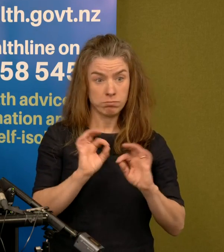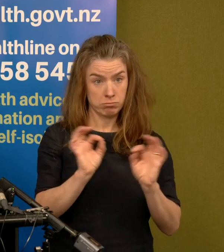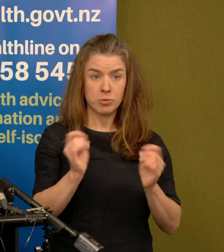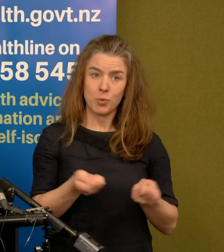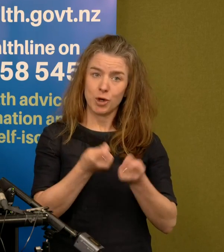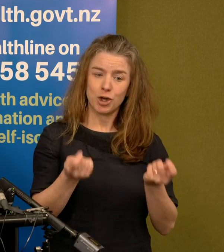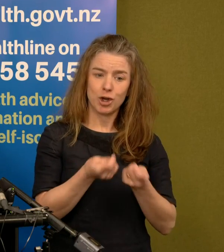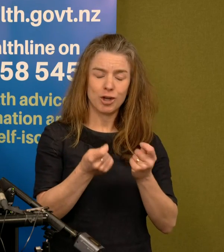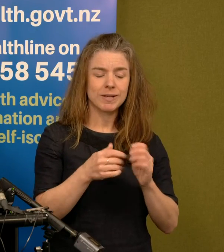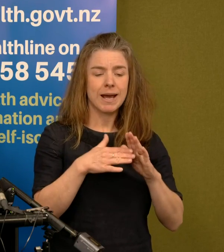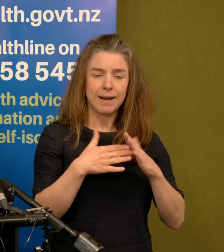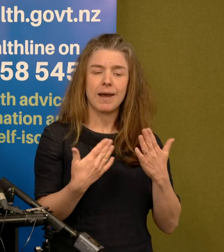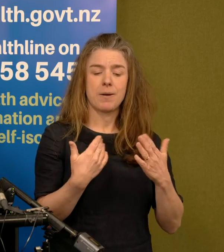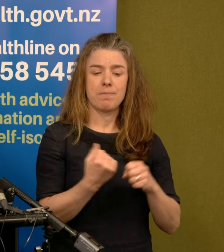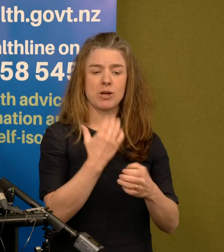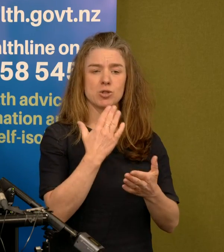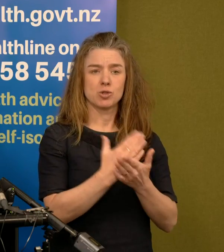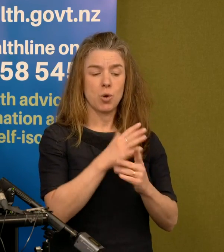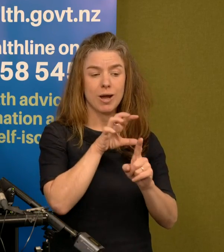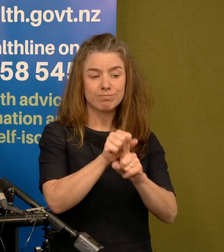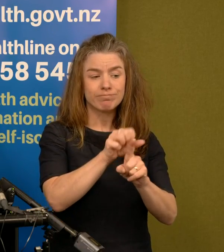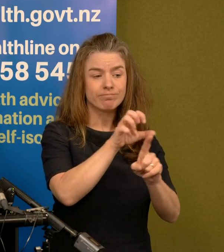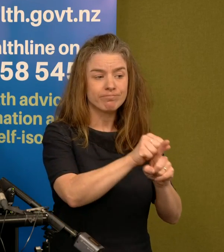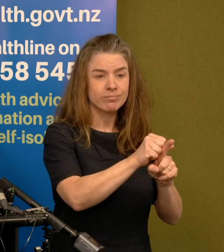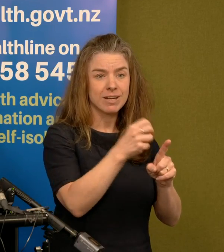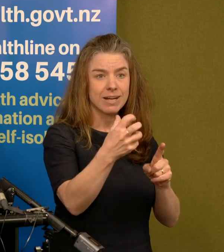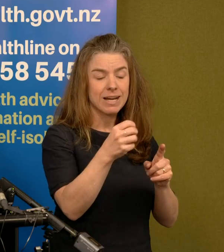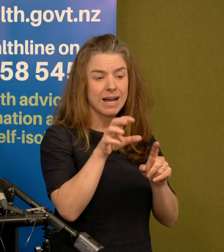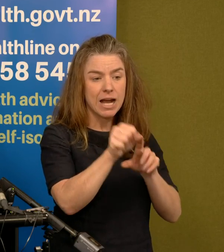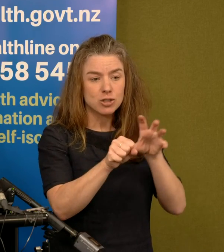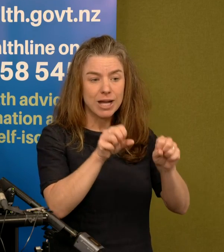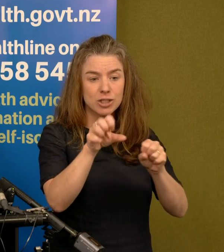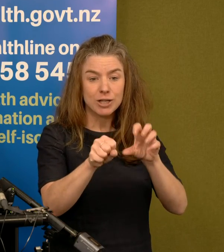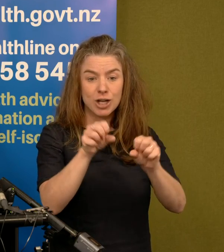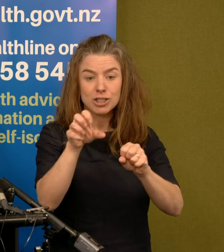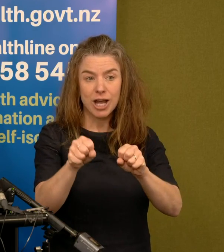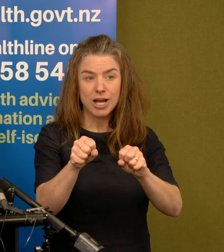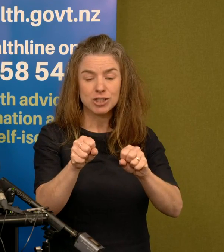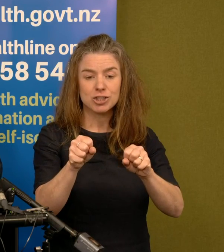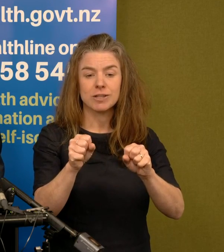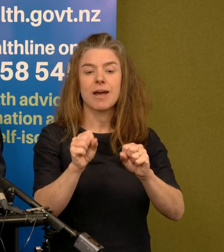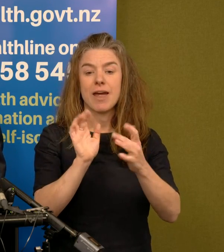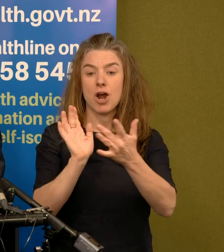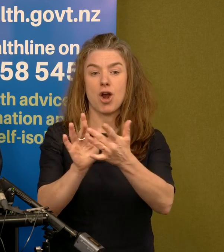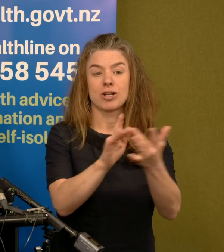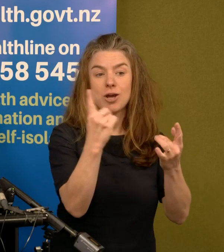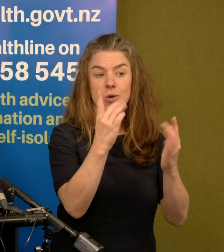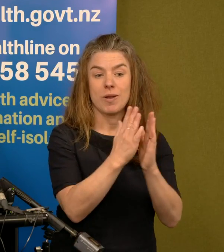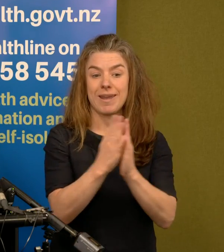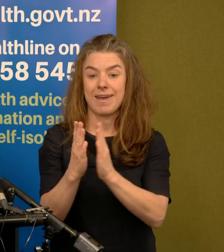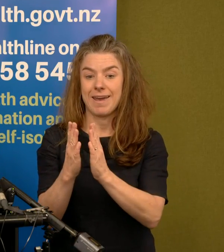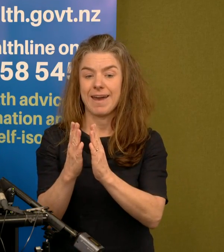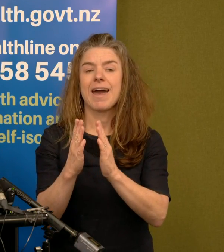and now we need to ensure our case finding, contact tracing and isolation measures are equally